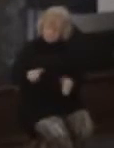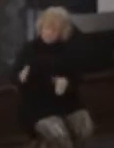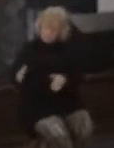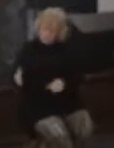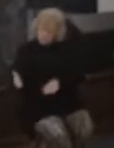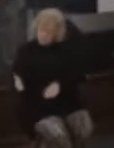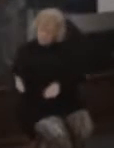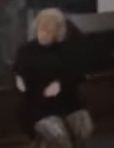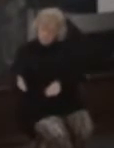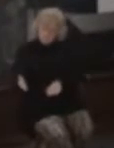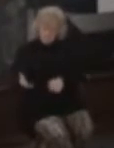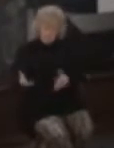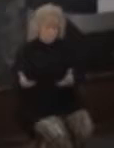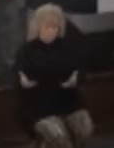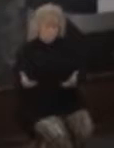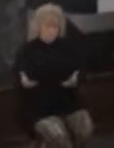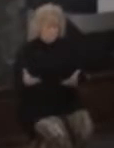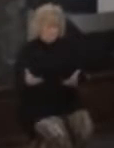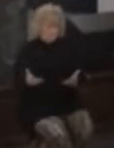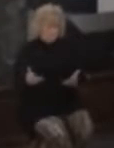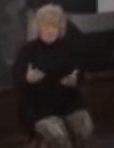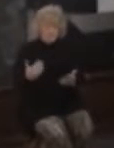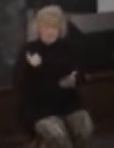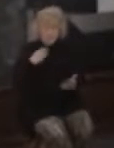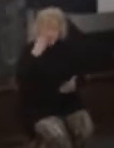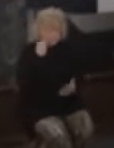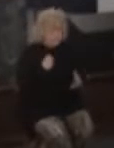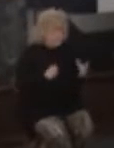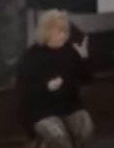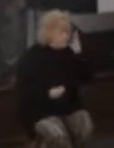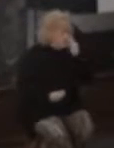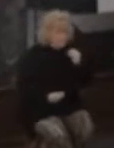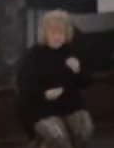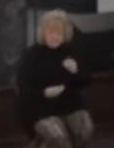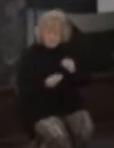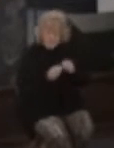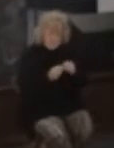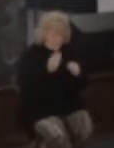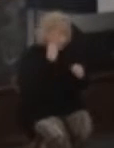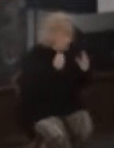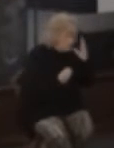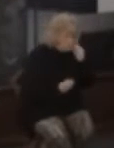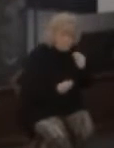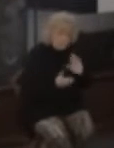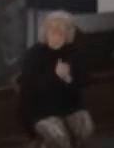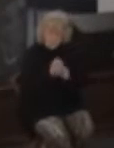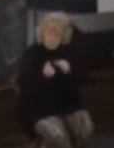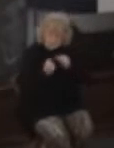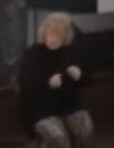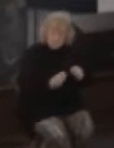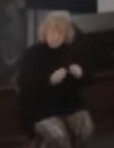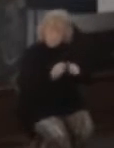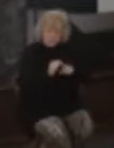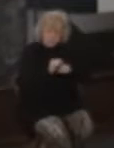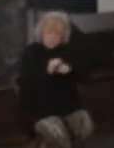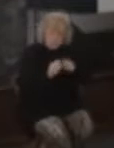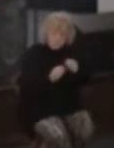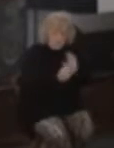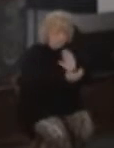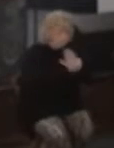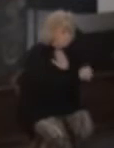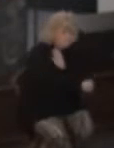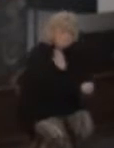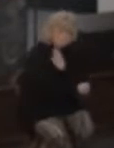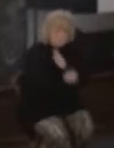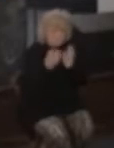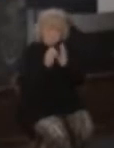the experience, all of the military experience that David's going to need to be king. Everything Saul is doing is just working against